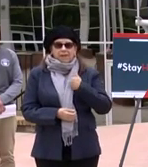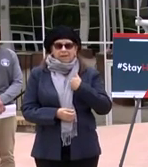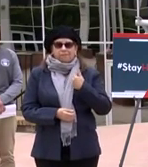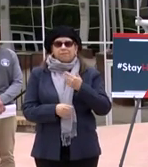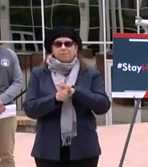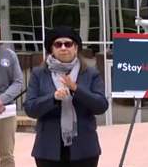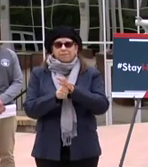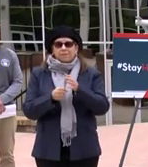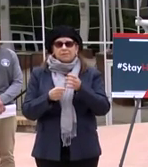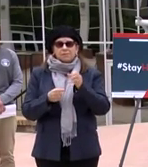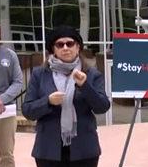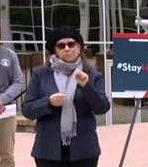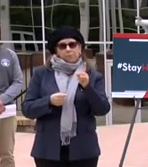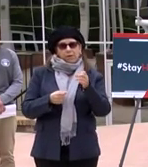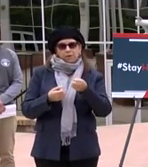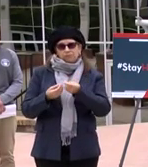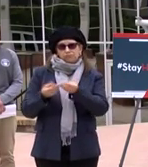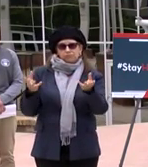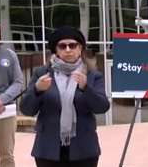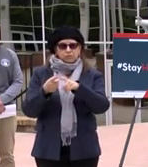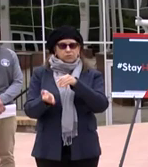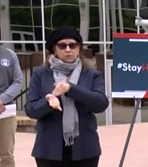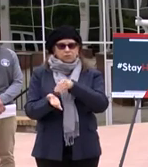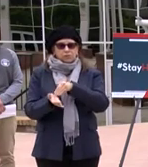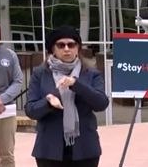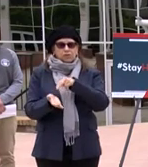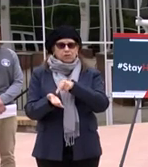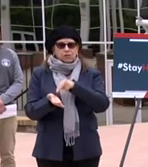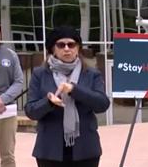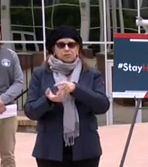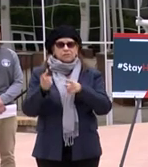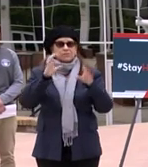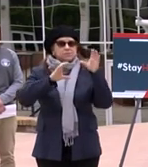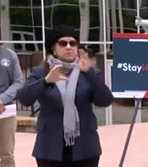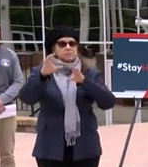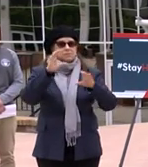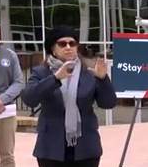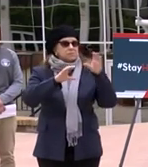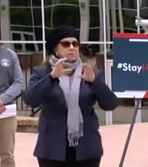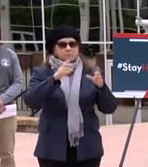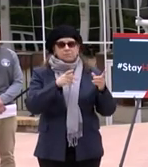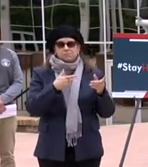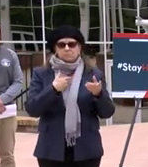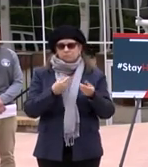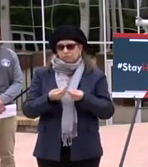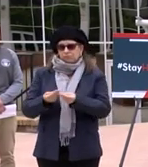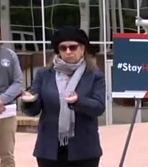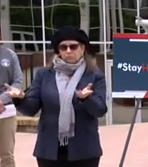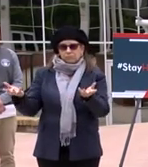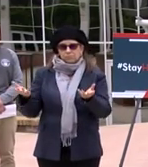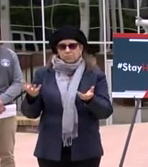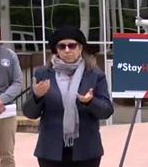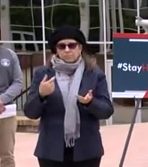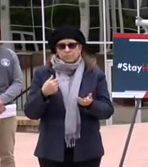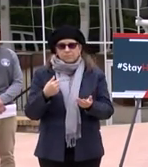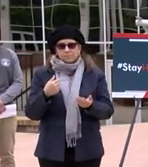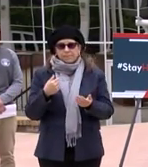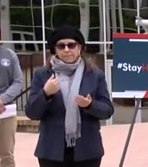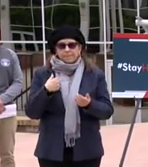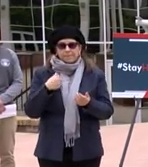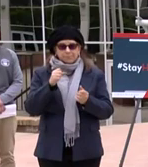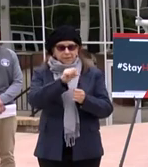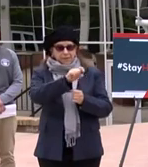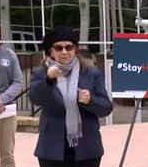working, searching the entire globe to find those items. But we are asking our residents to